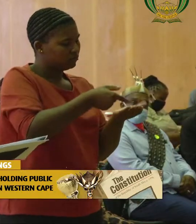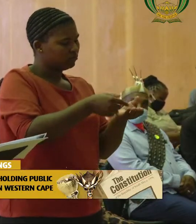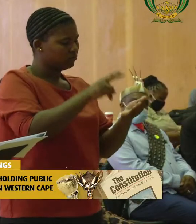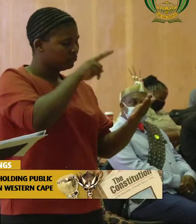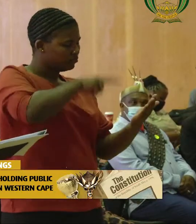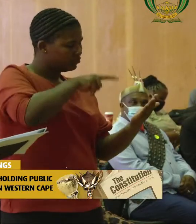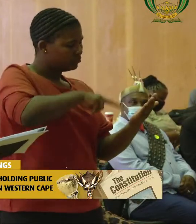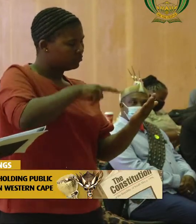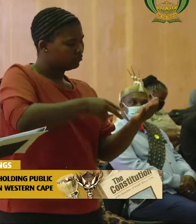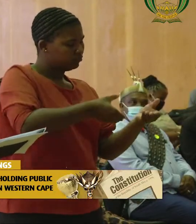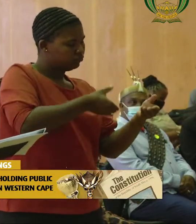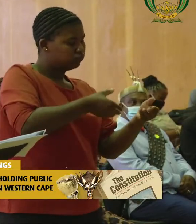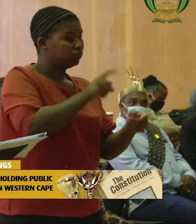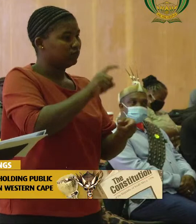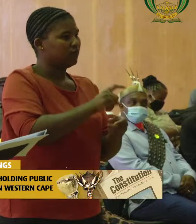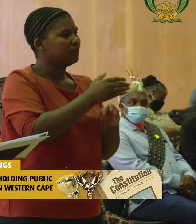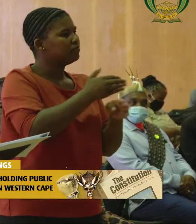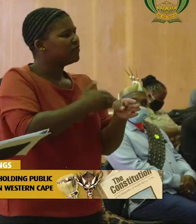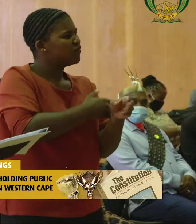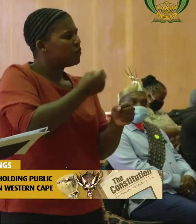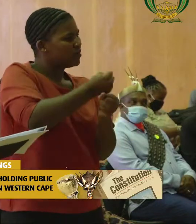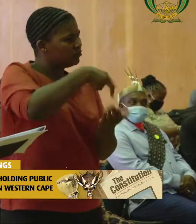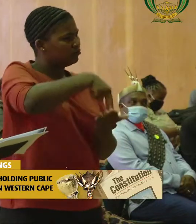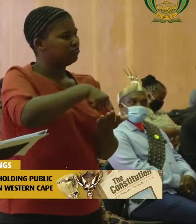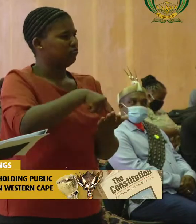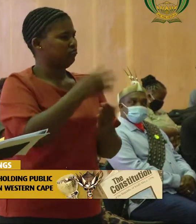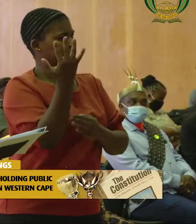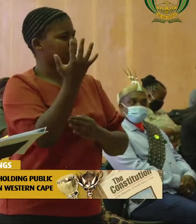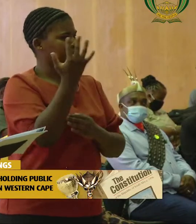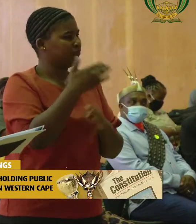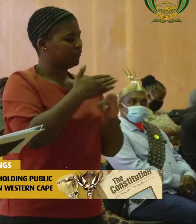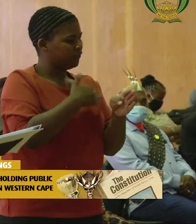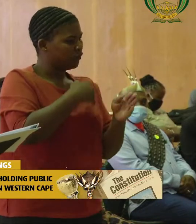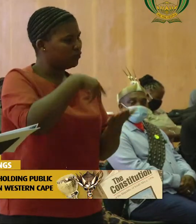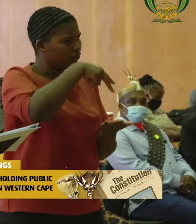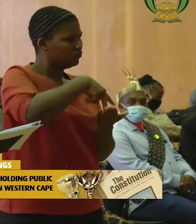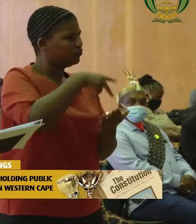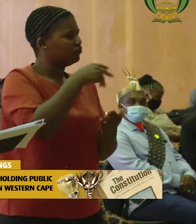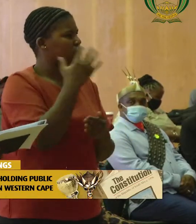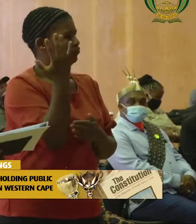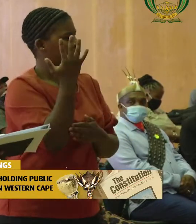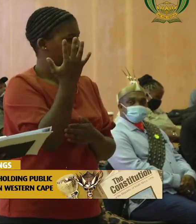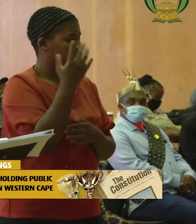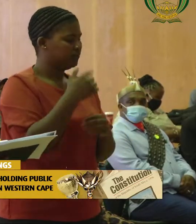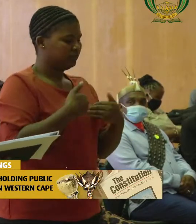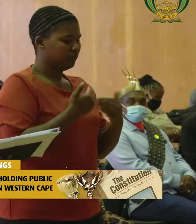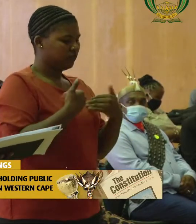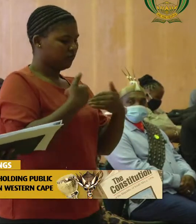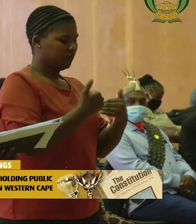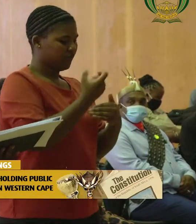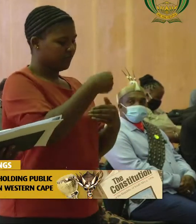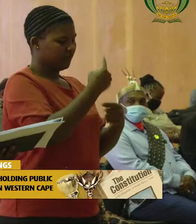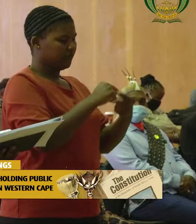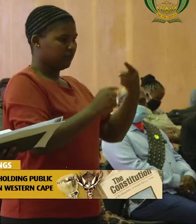first before you make a stand or you take a position. I will start, the